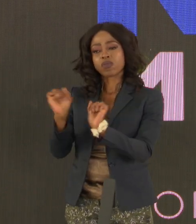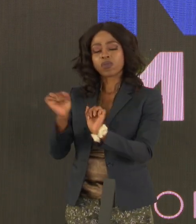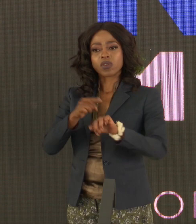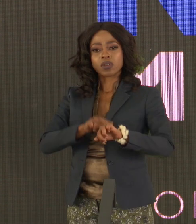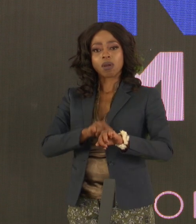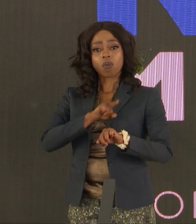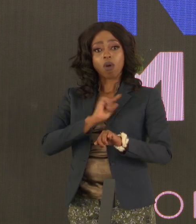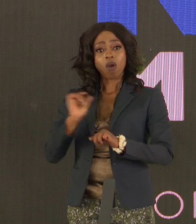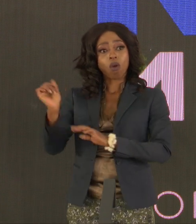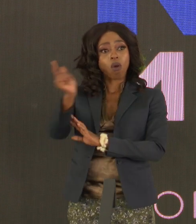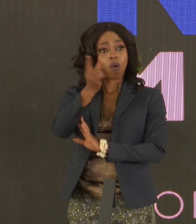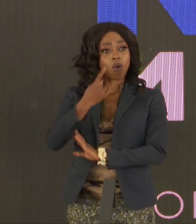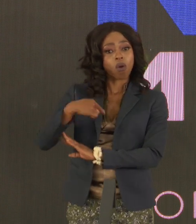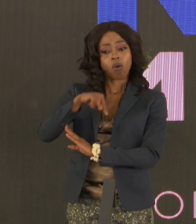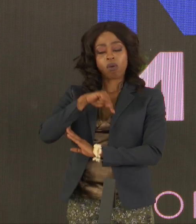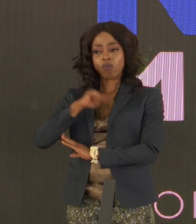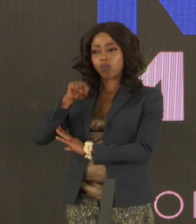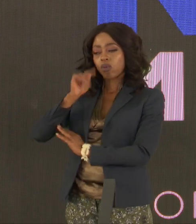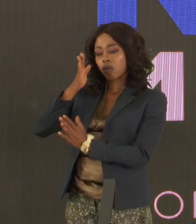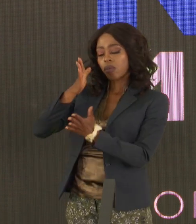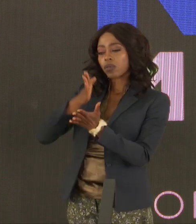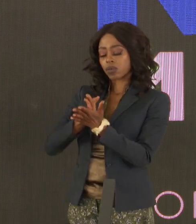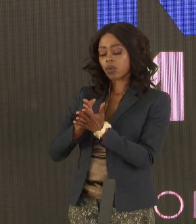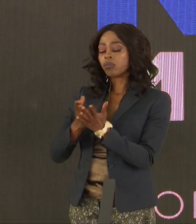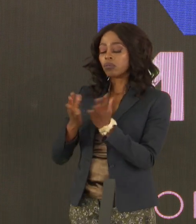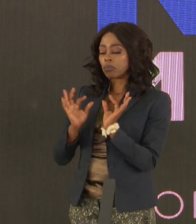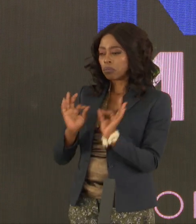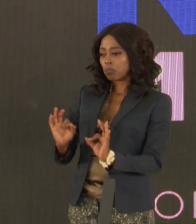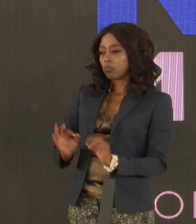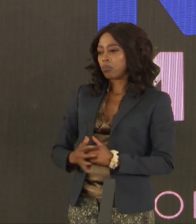because all of us are going to make sure that it is.